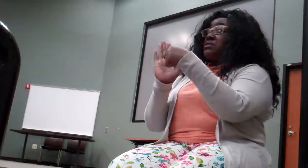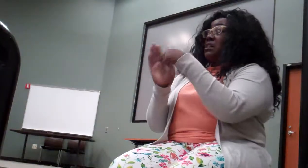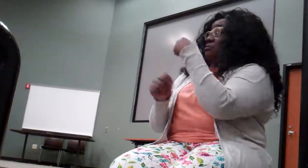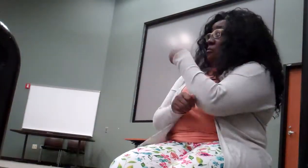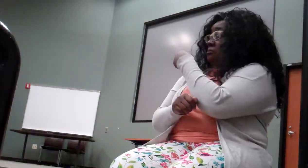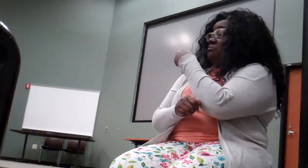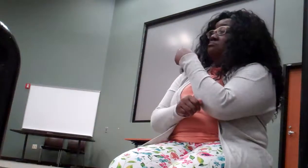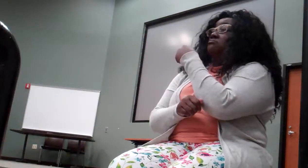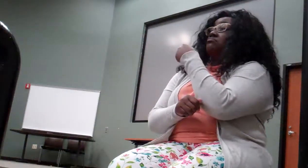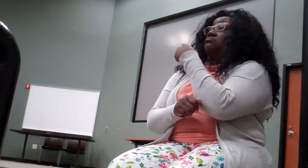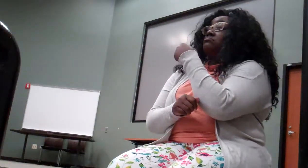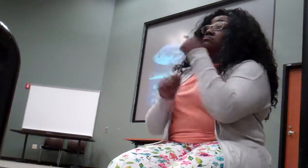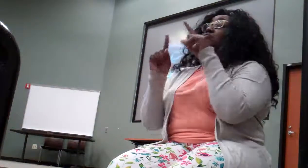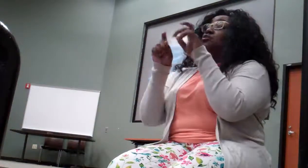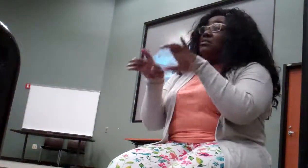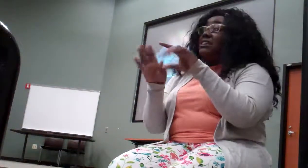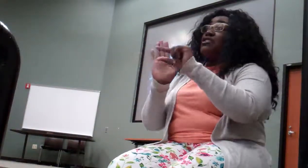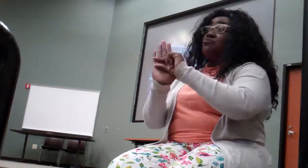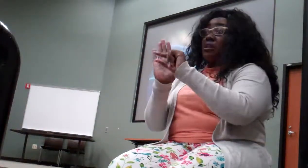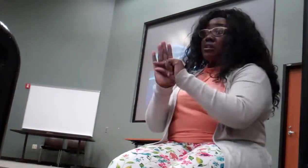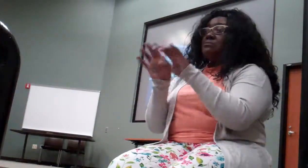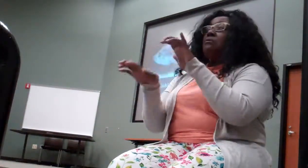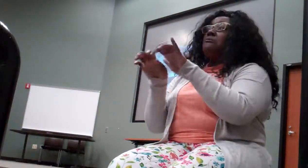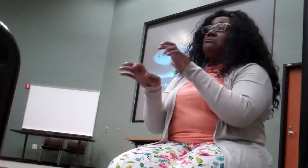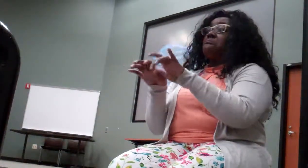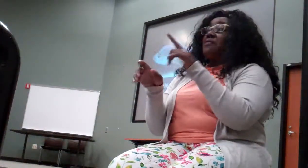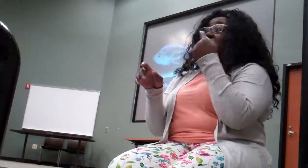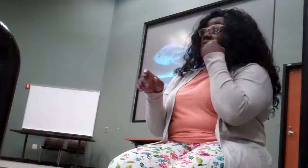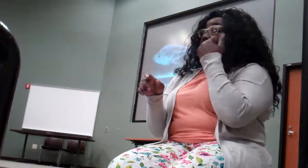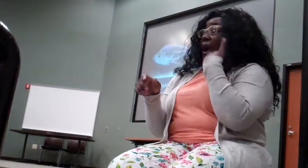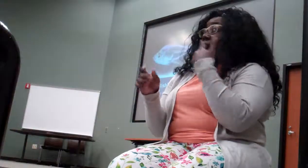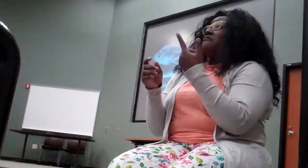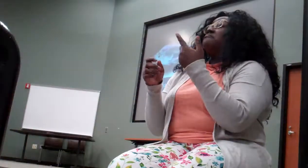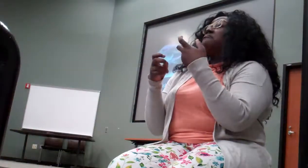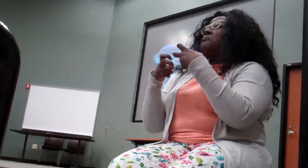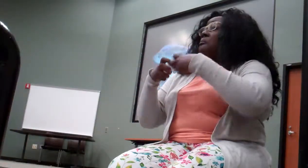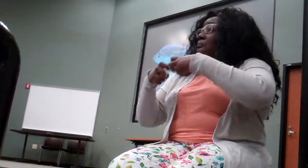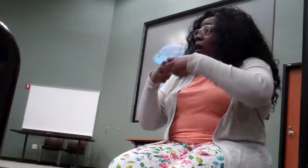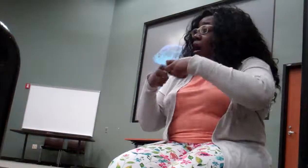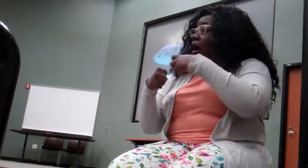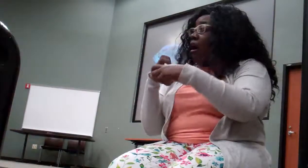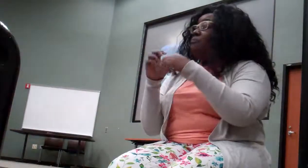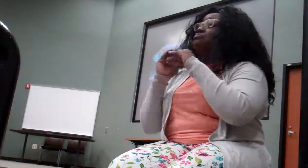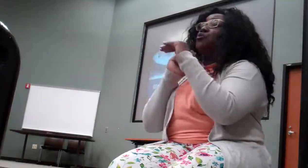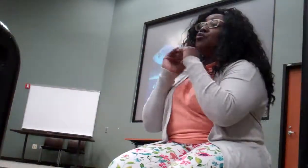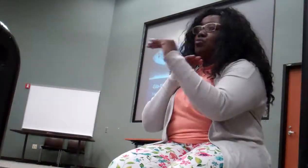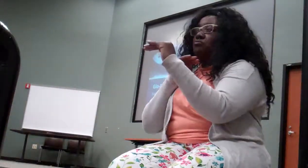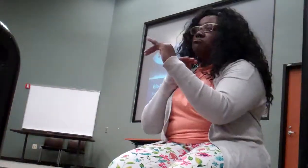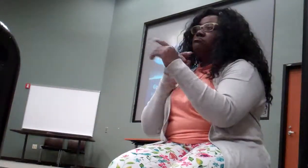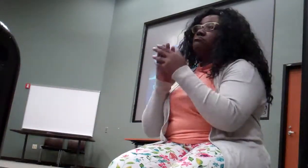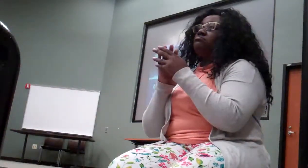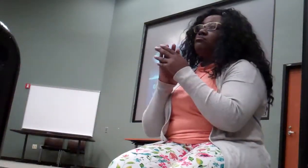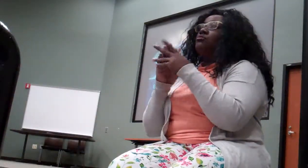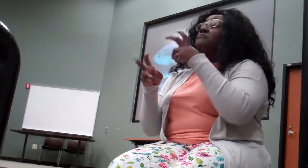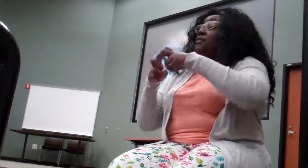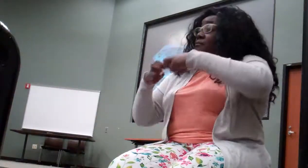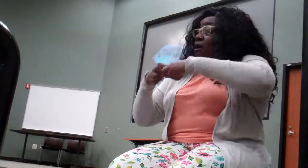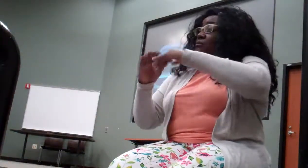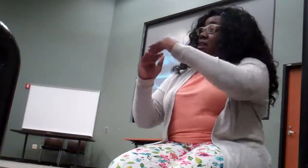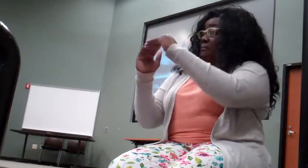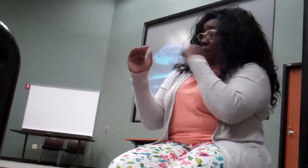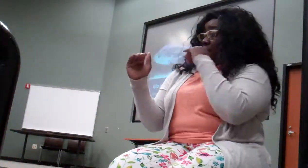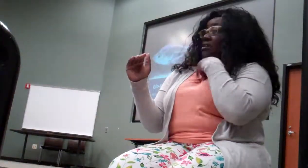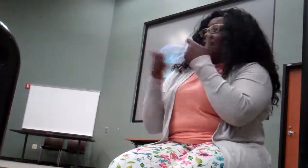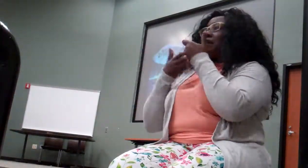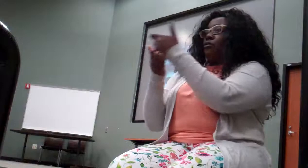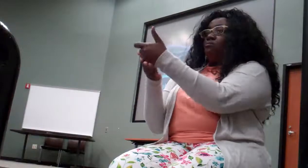sure you plug in your own scores. If you have any problems accessing it, using it, send me an email, come see me, and we'll take a look at it. Okay? So